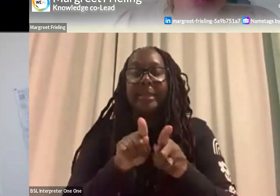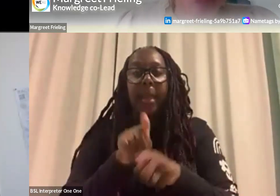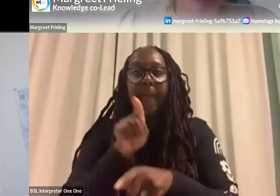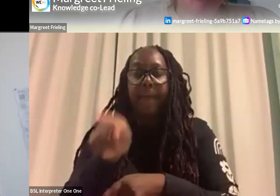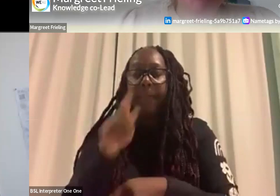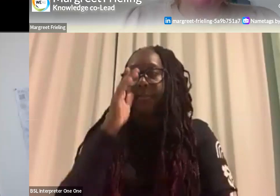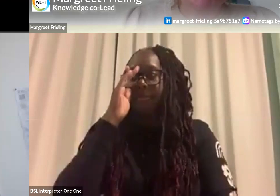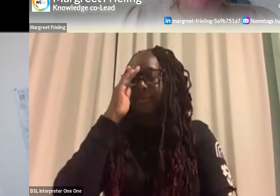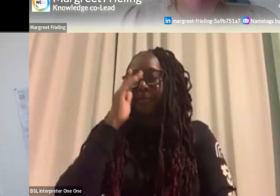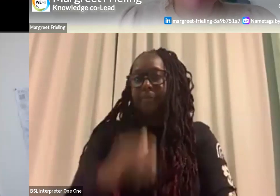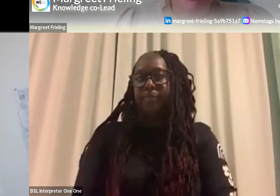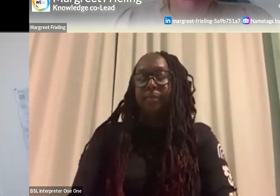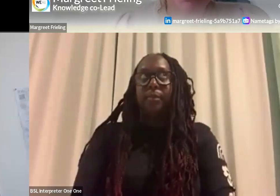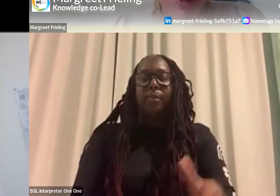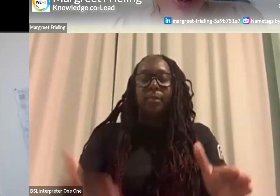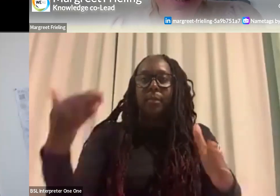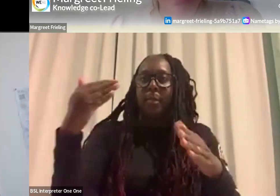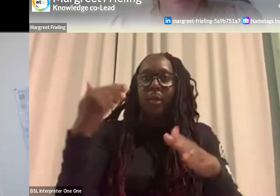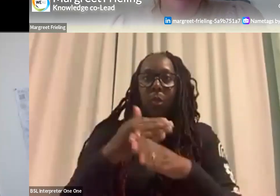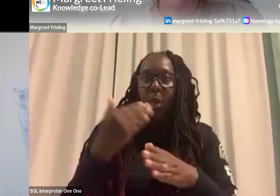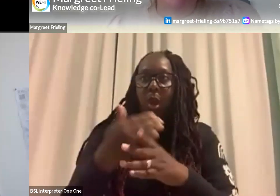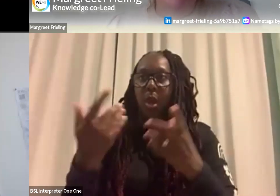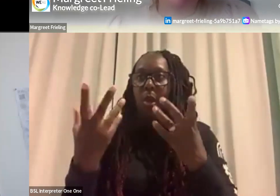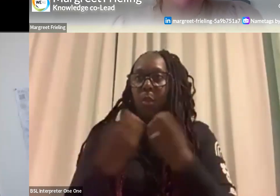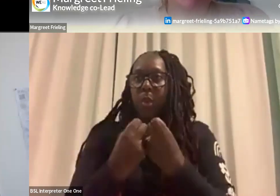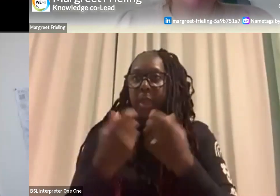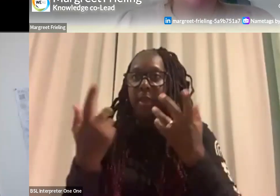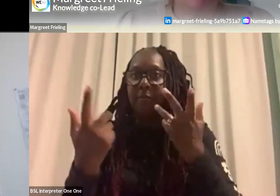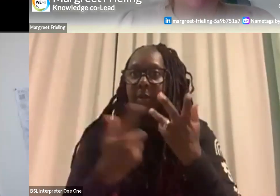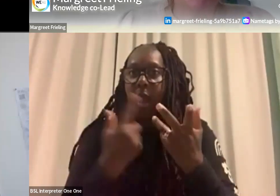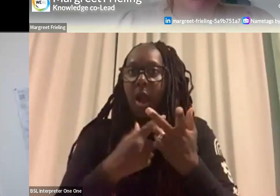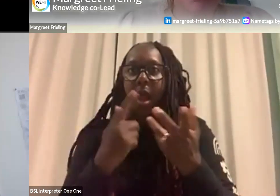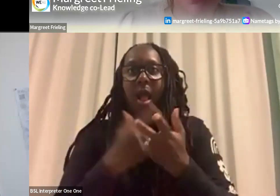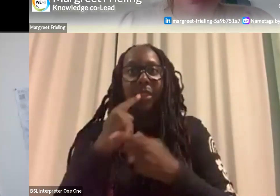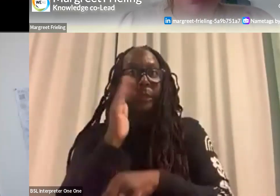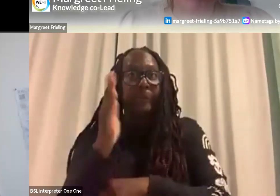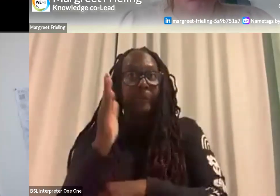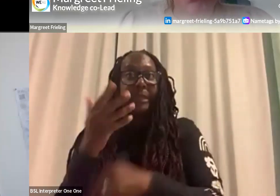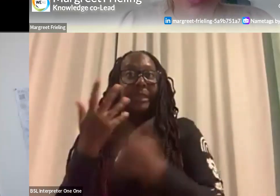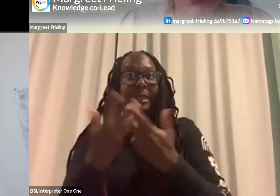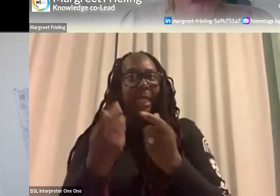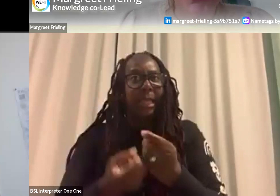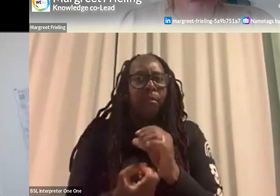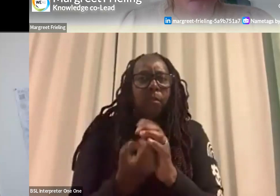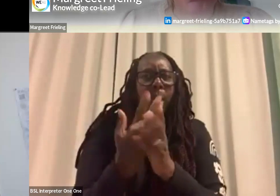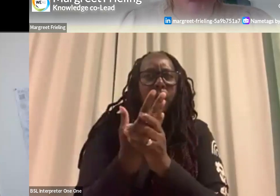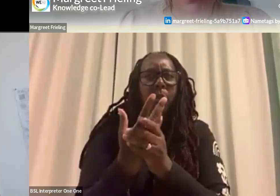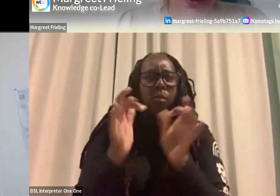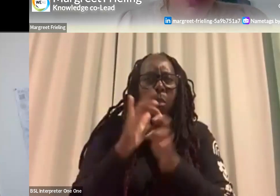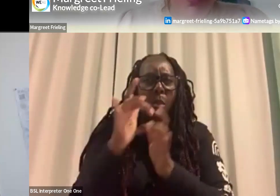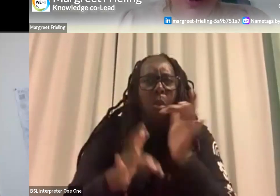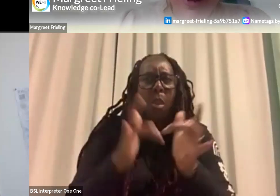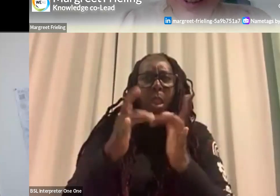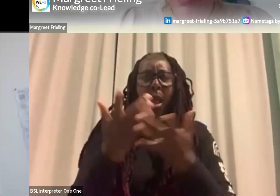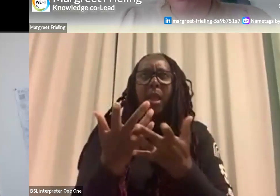great pleasure to work with Xiaoting as well as our speakers today on the development of an online course on